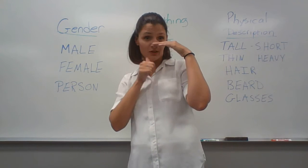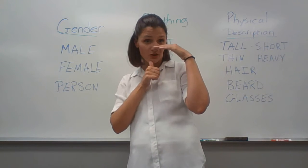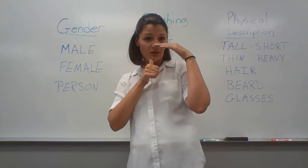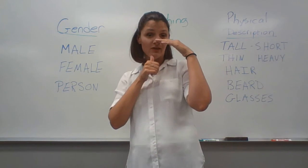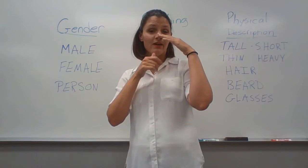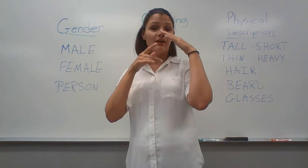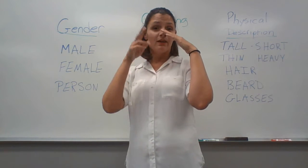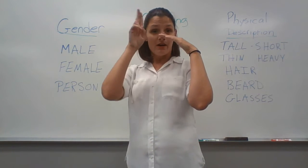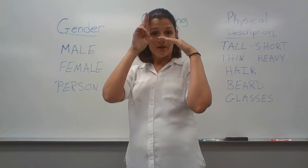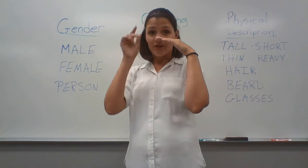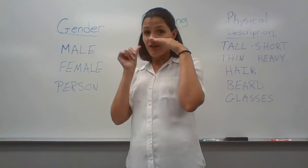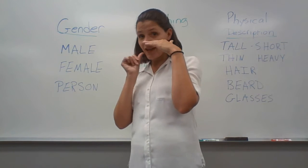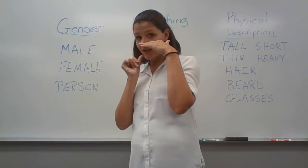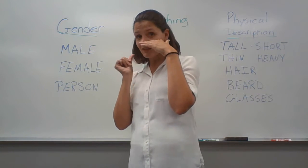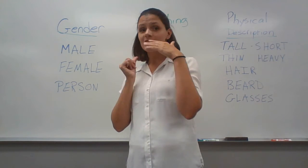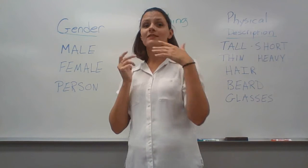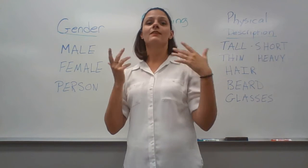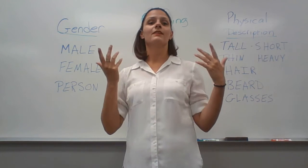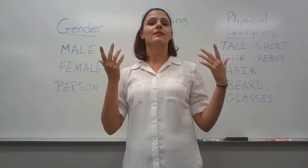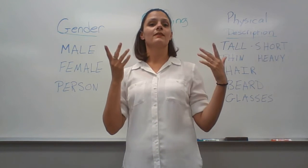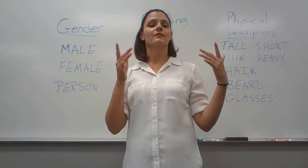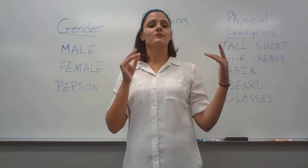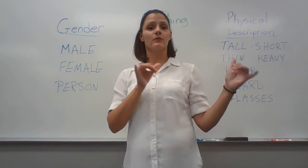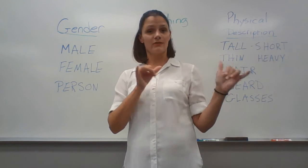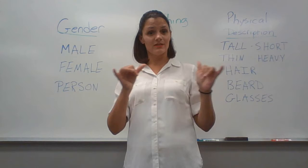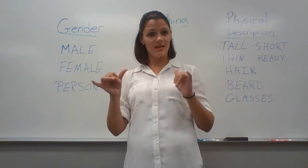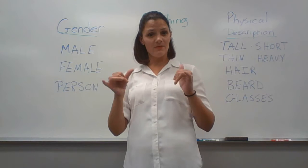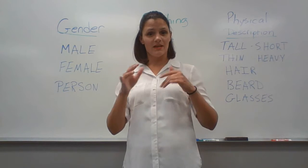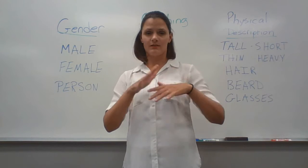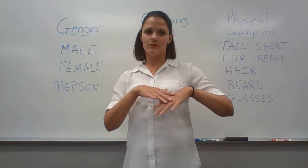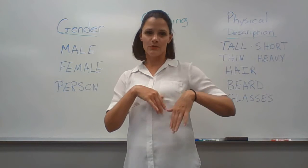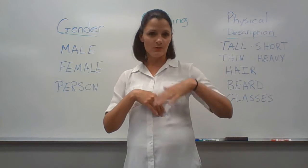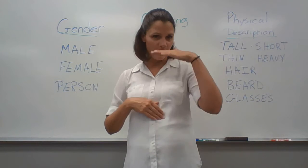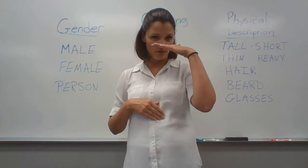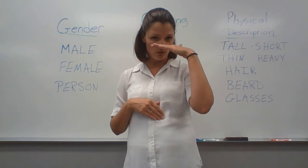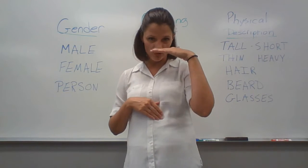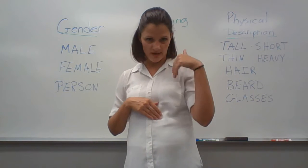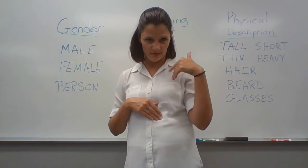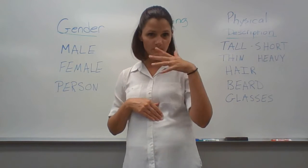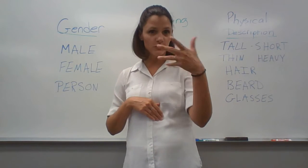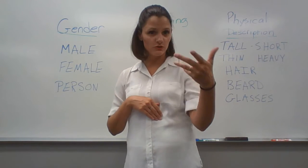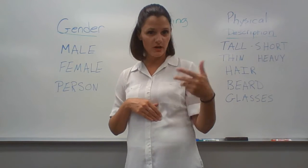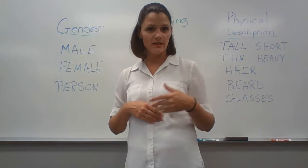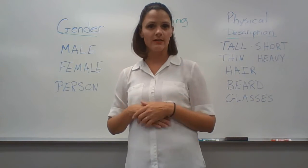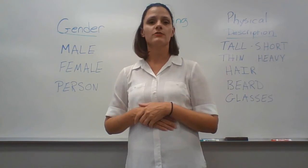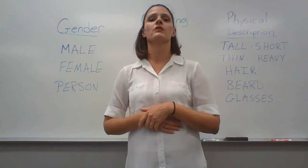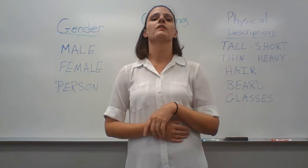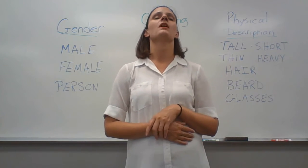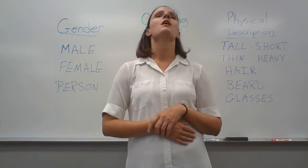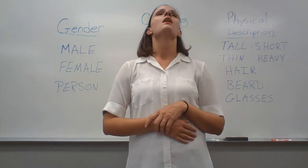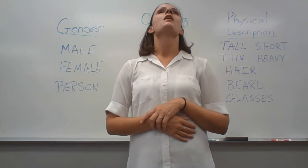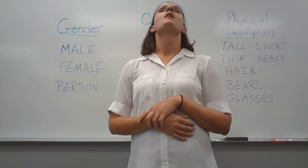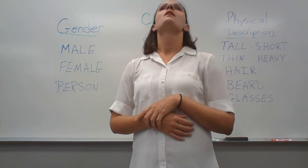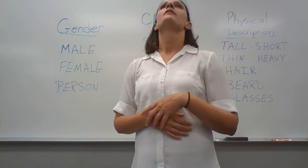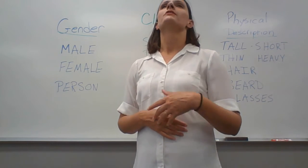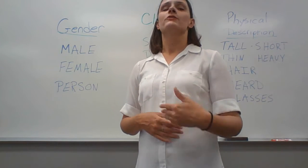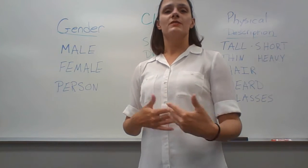girl, uncle, aunt. So they're the same thing. No, you don't have to hold your hand there. I'm just trying to illustrate. You'll see